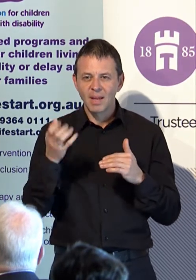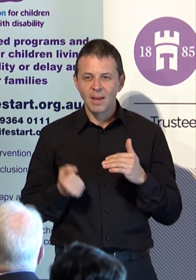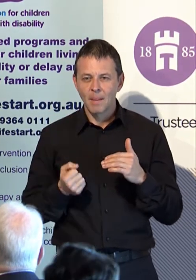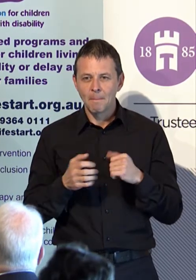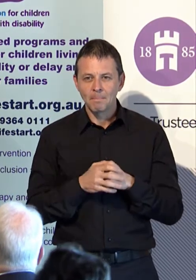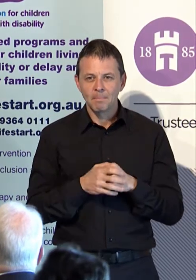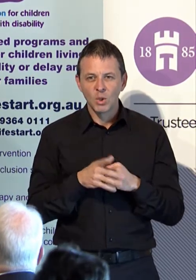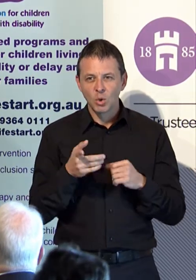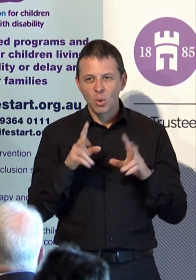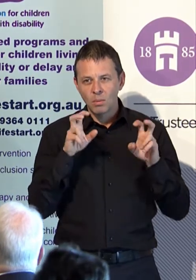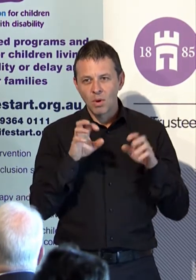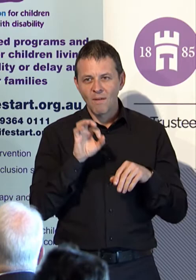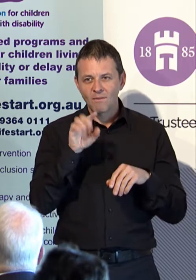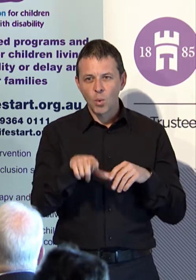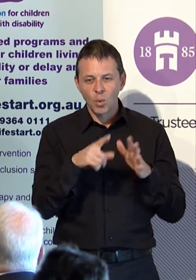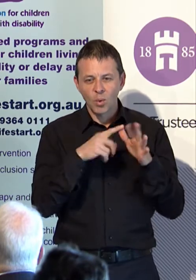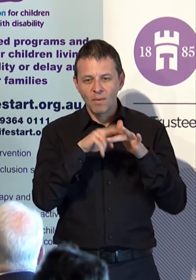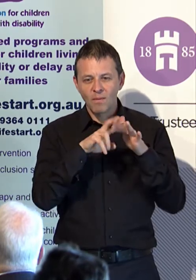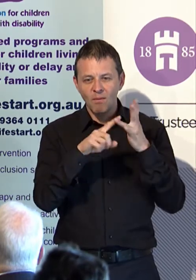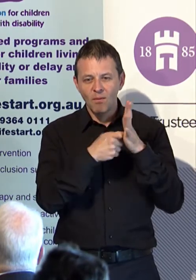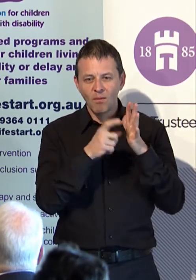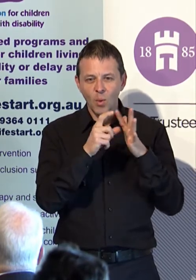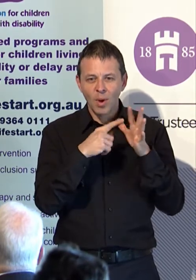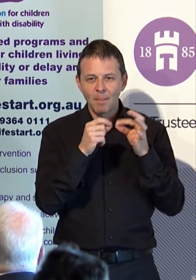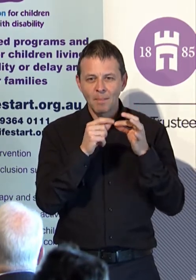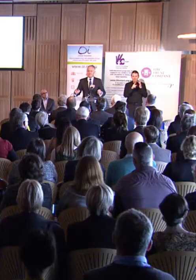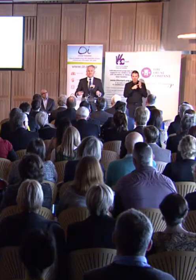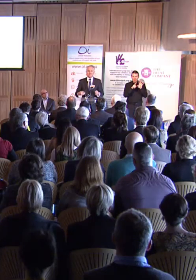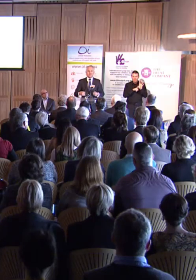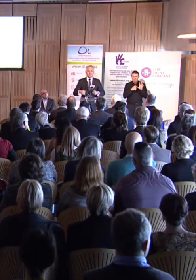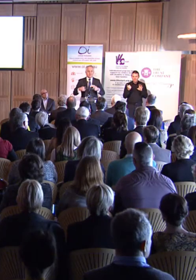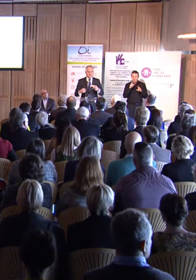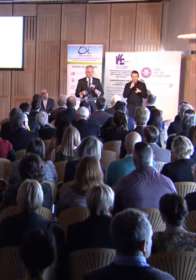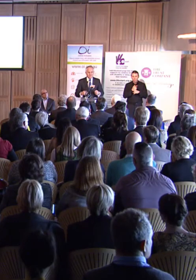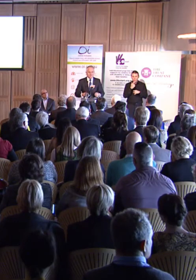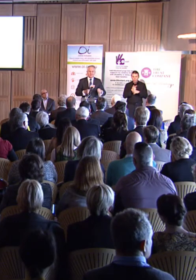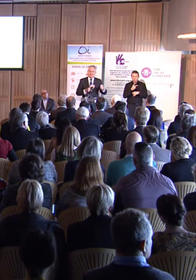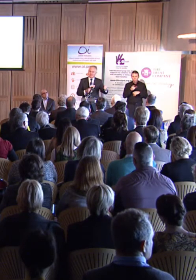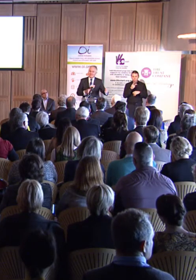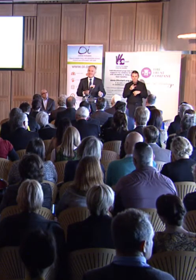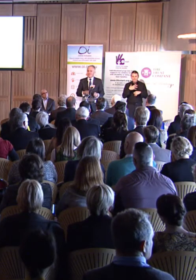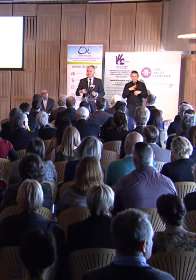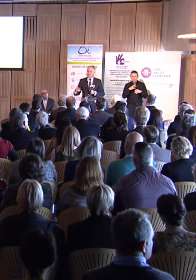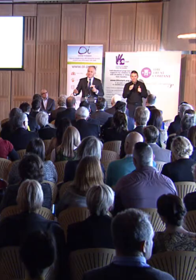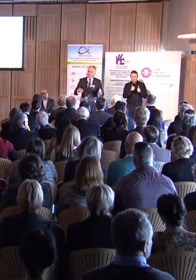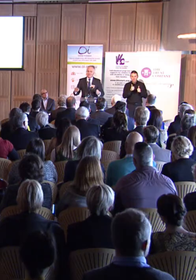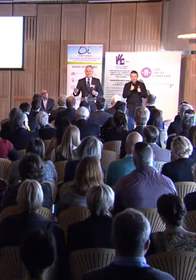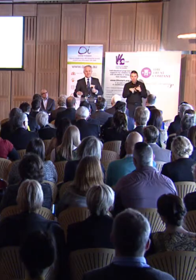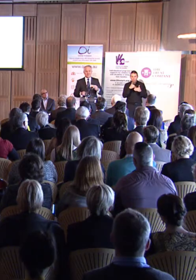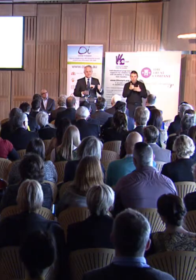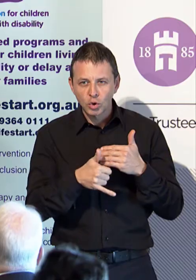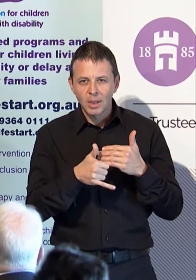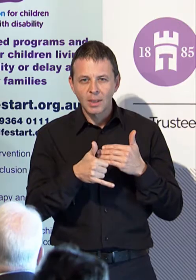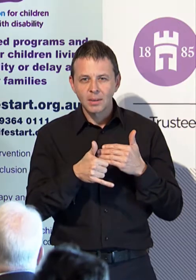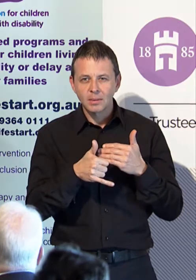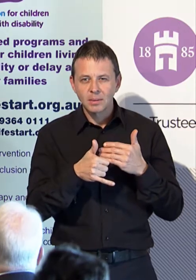talk about, as you hear me tediously going on and on about the need to complete the project cost effectively and using a mix of